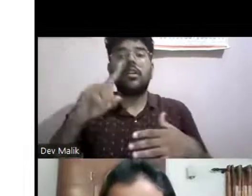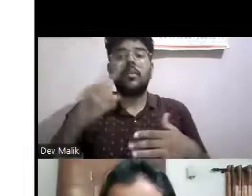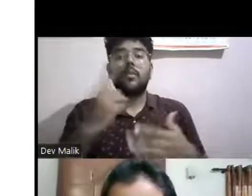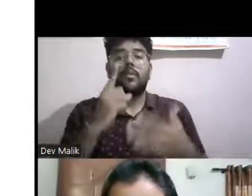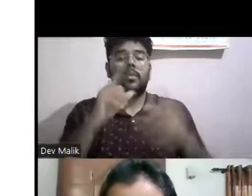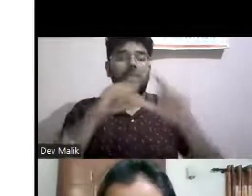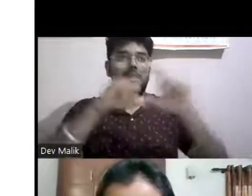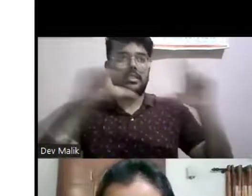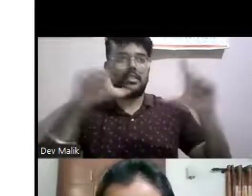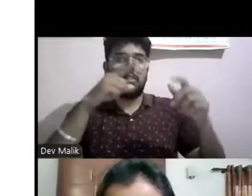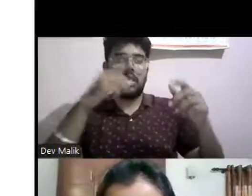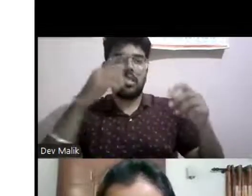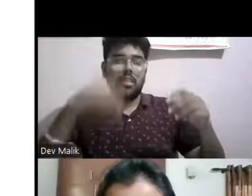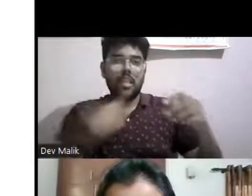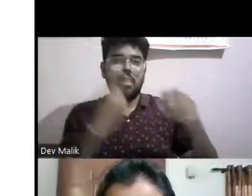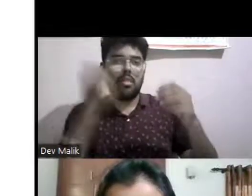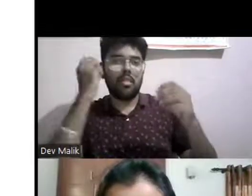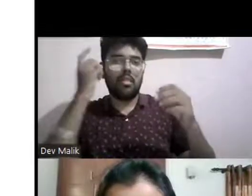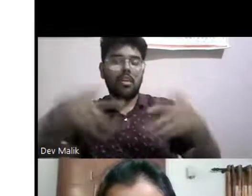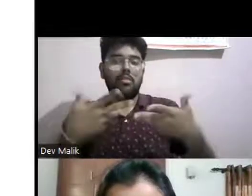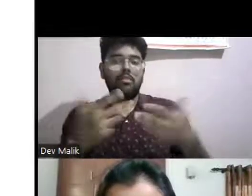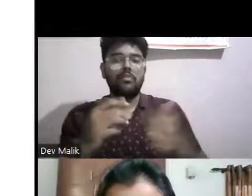itself.